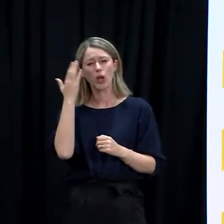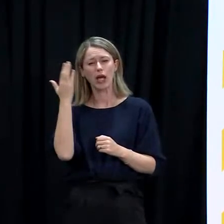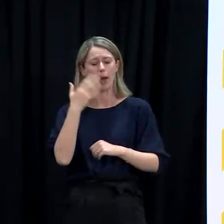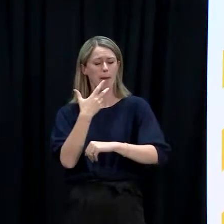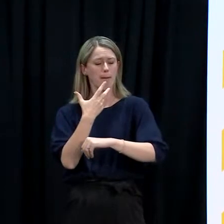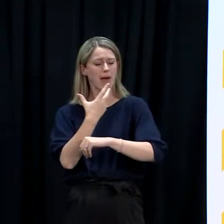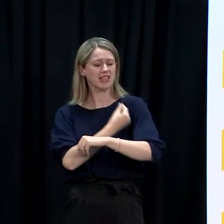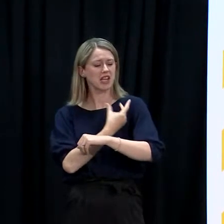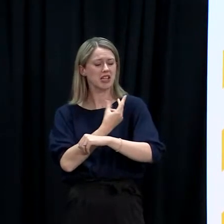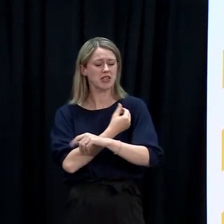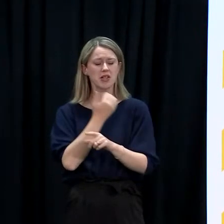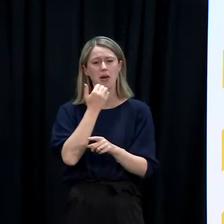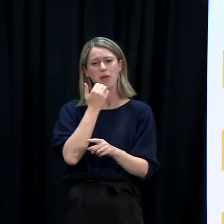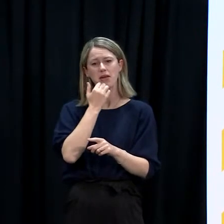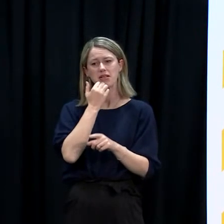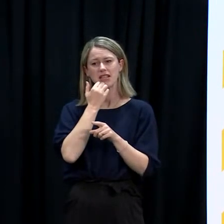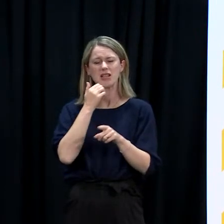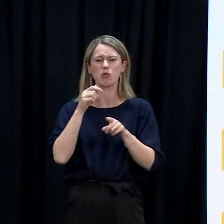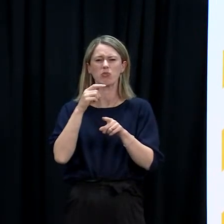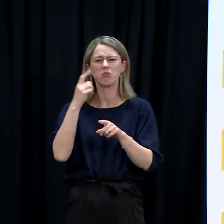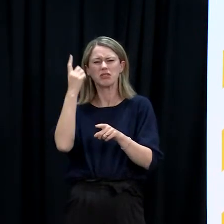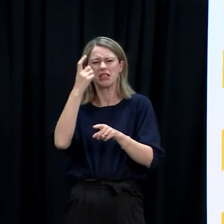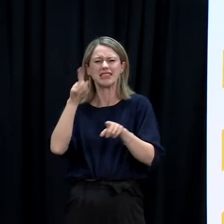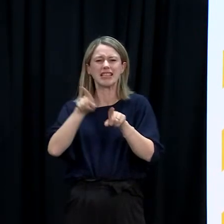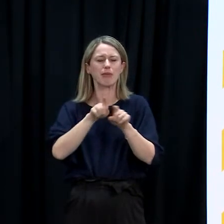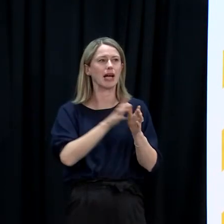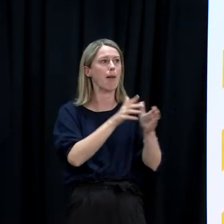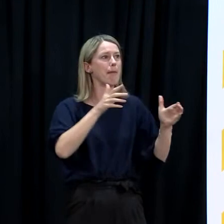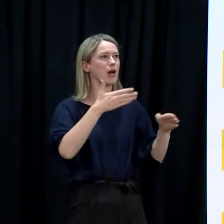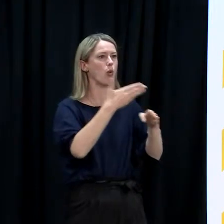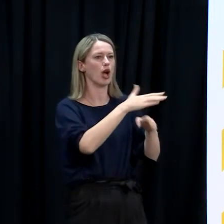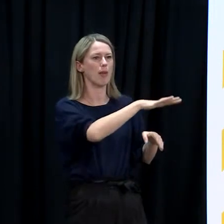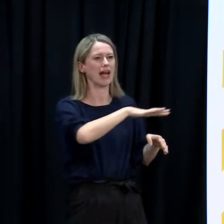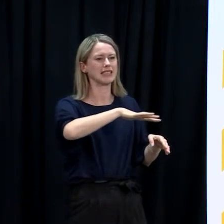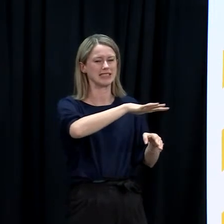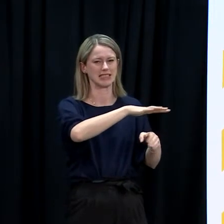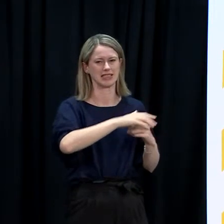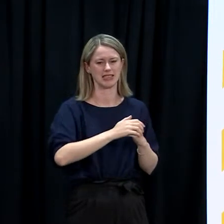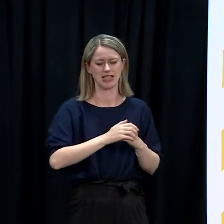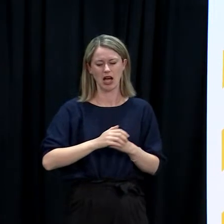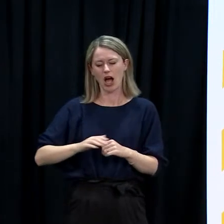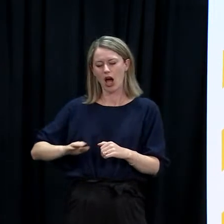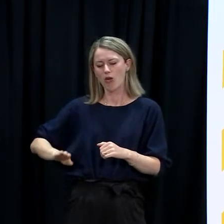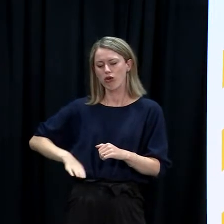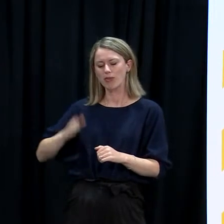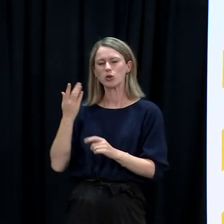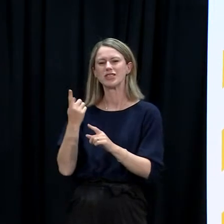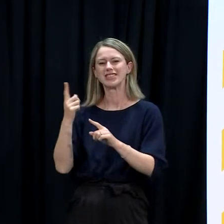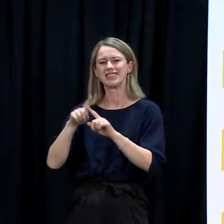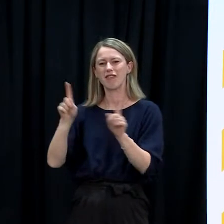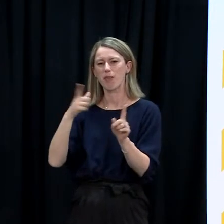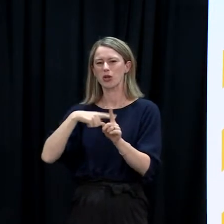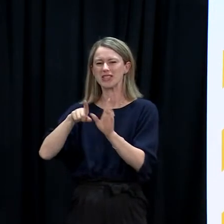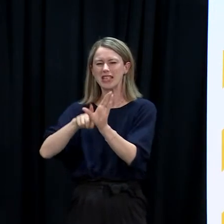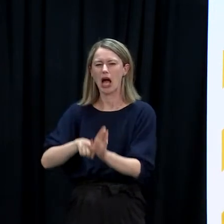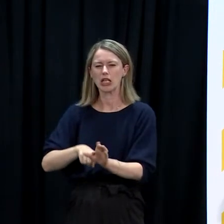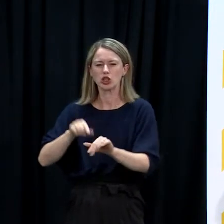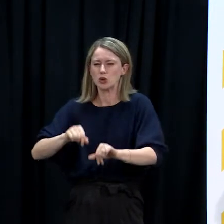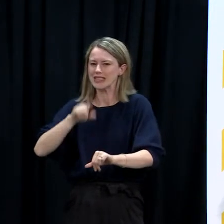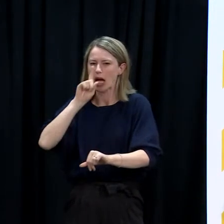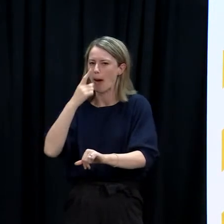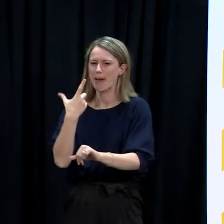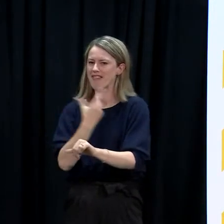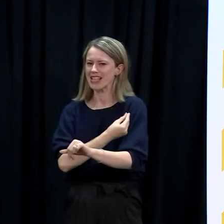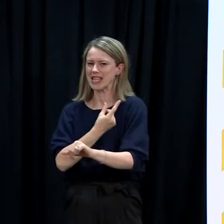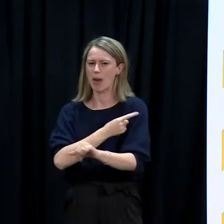them in a similar position to a large workplace. Primary schools are different because they don't have that high concentration of vaccination amongst primary populations,